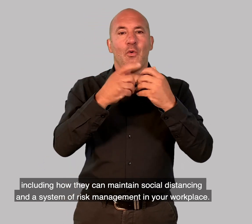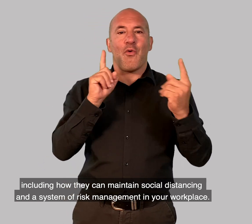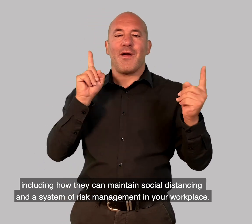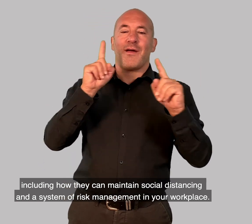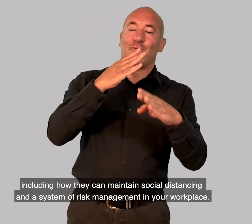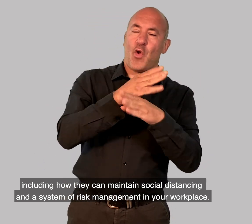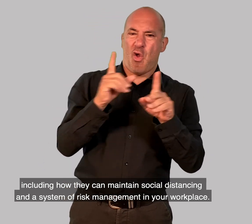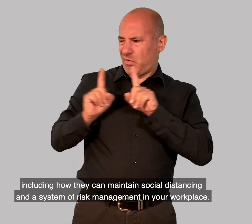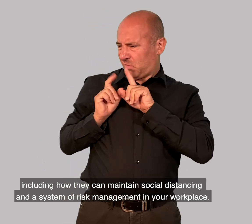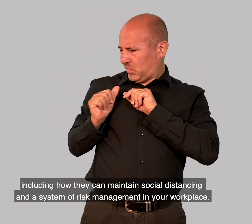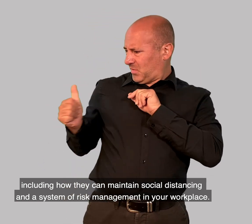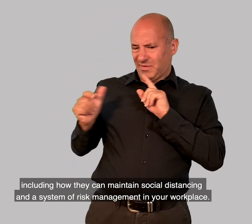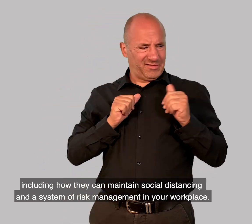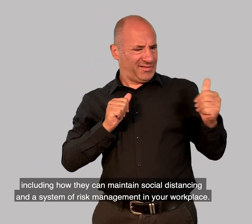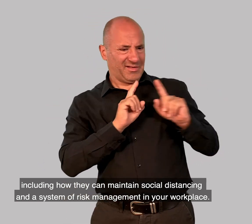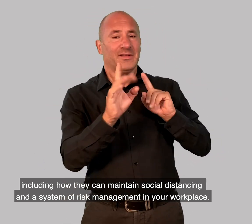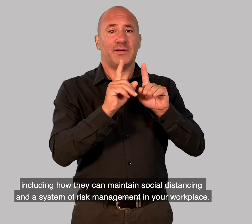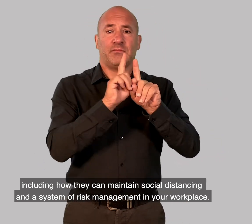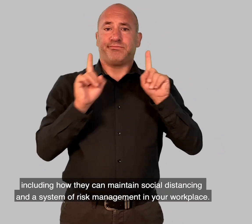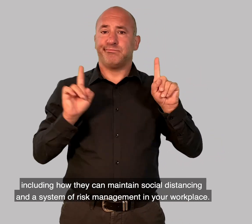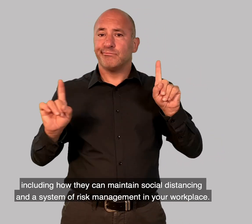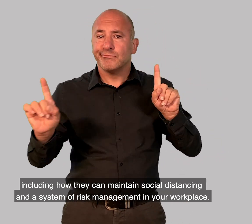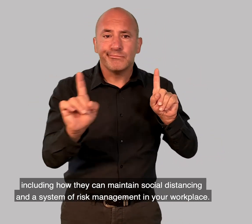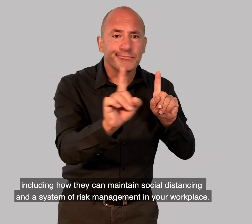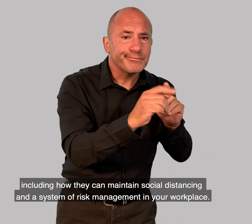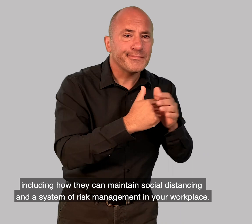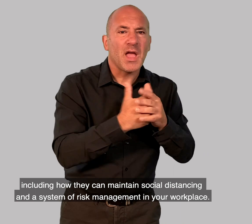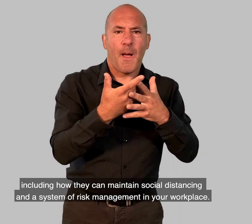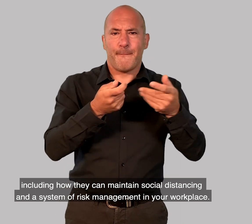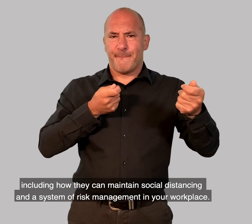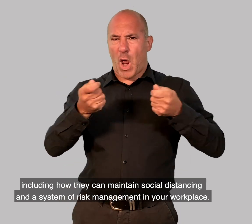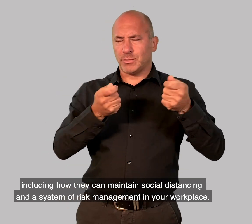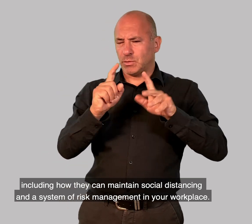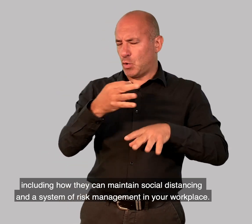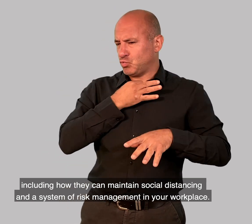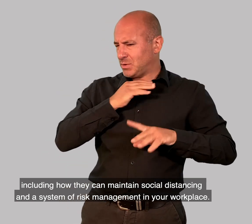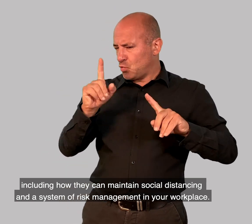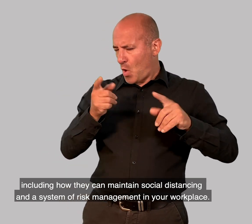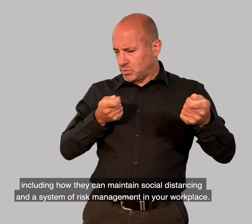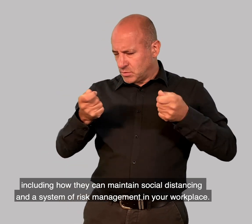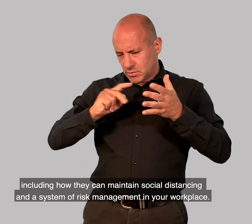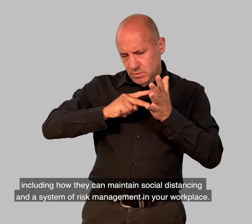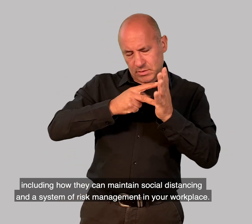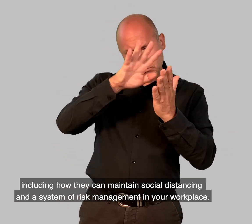including how they can maintain social distancing and a system of risk management in your workplace.